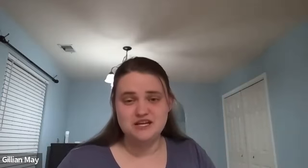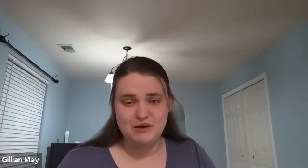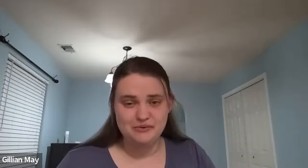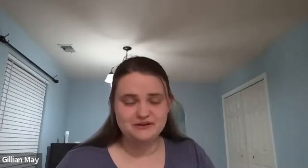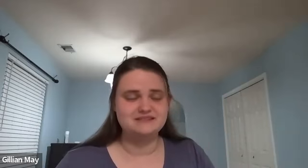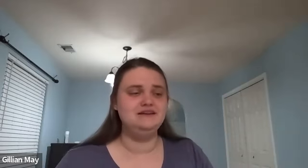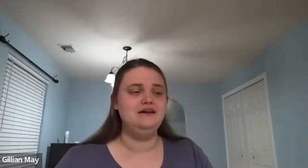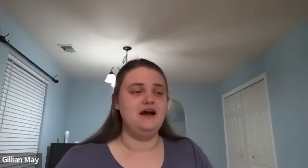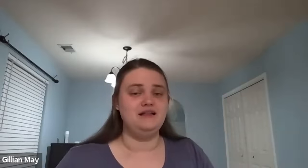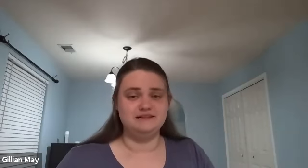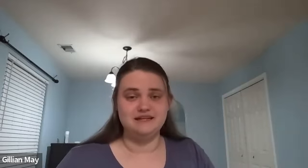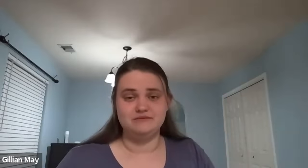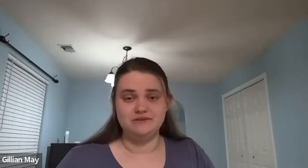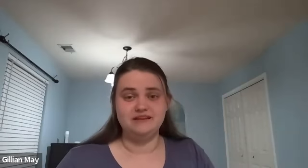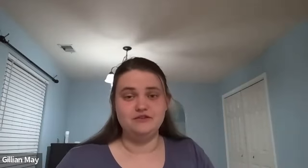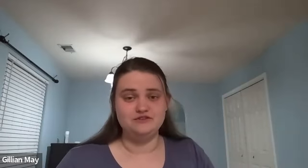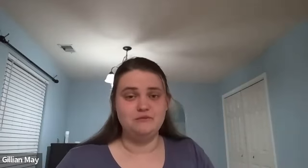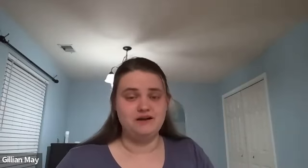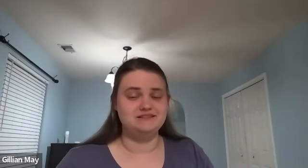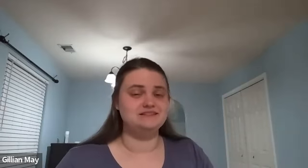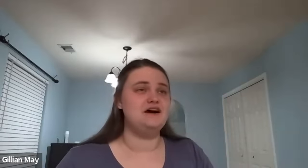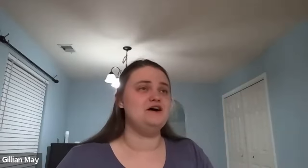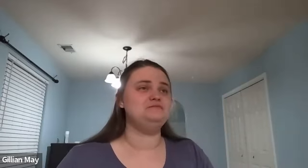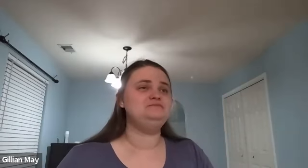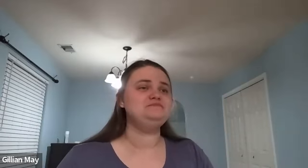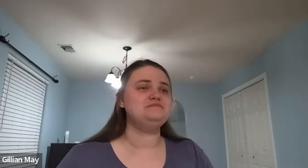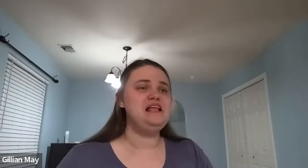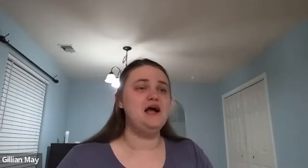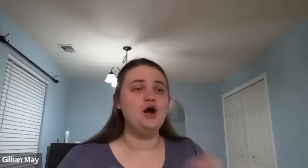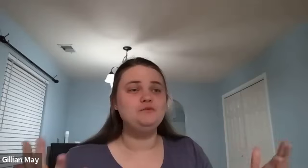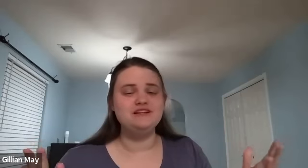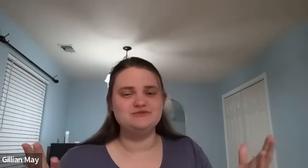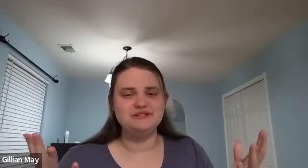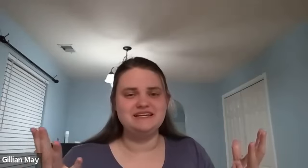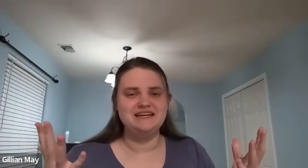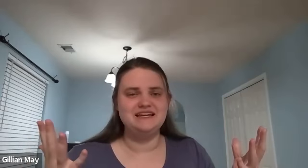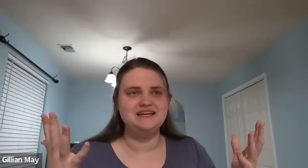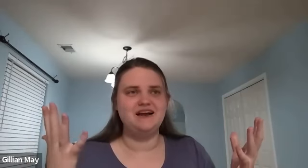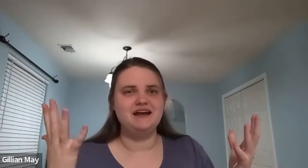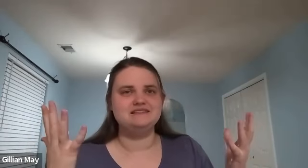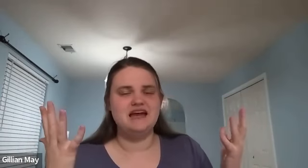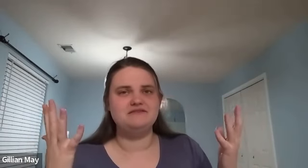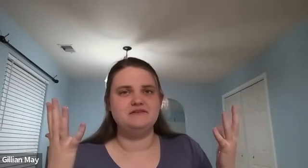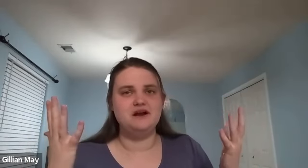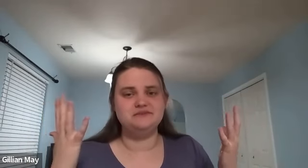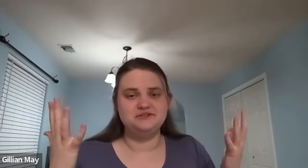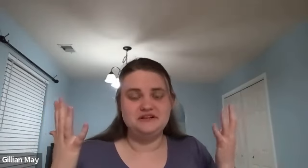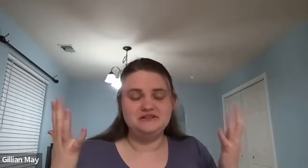about books. Like I said, I can really get on those soapboxes. I hope you guys really got to have a fun opportunity learning